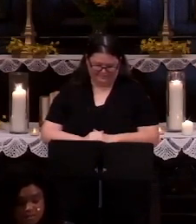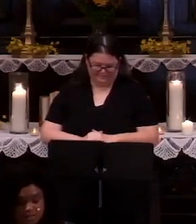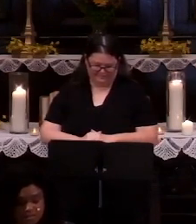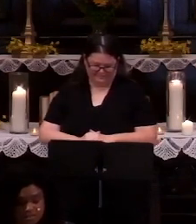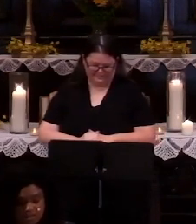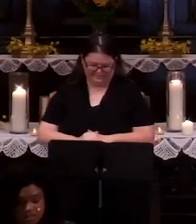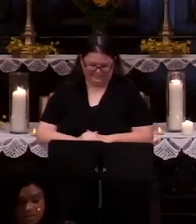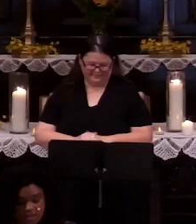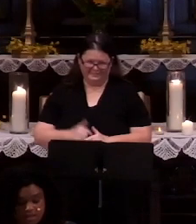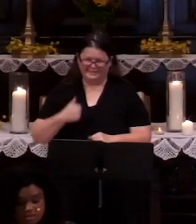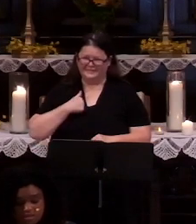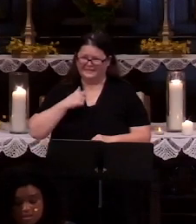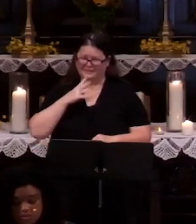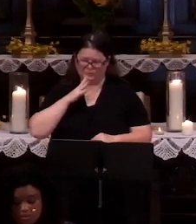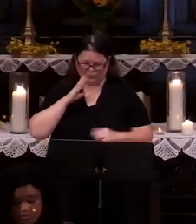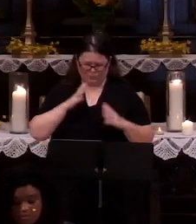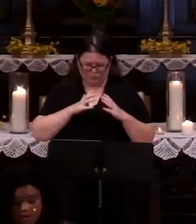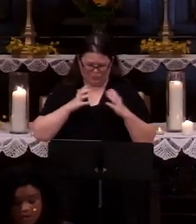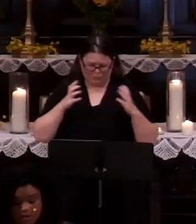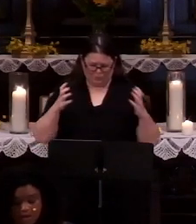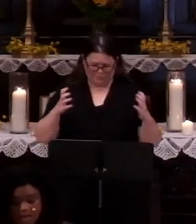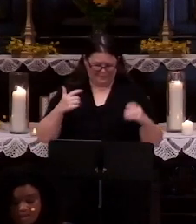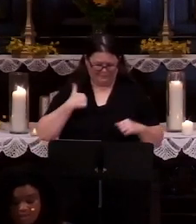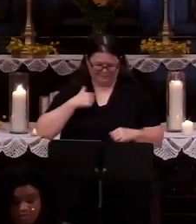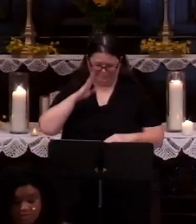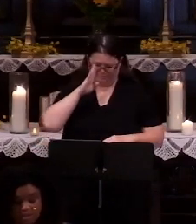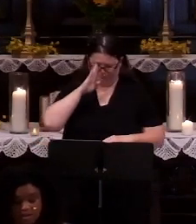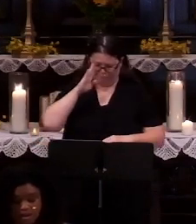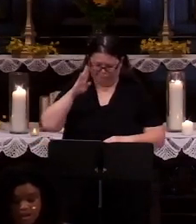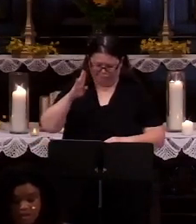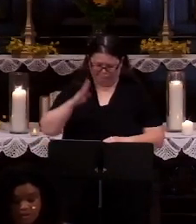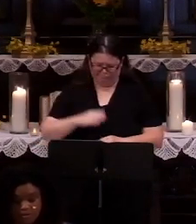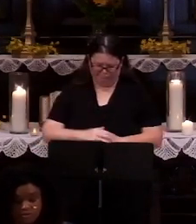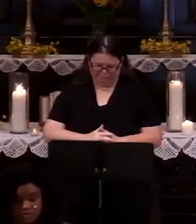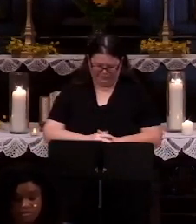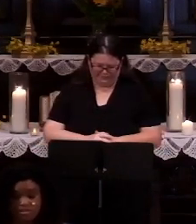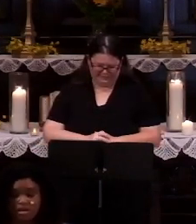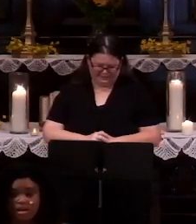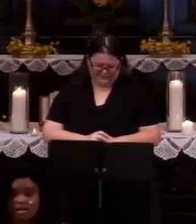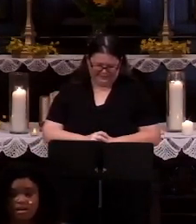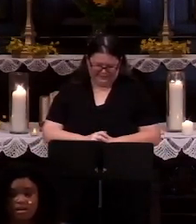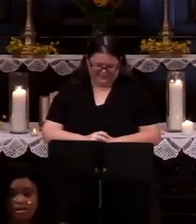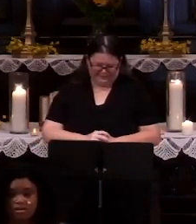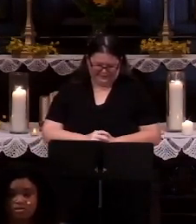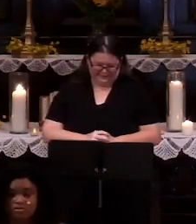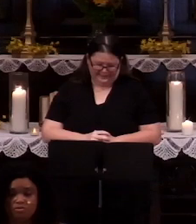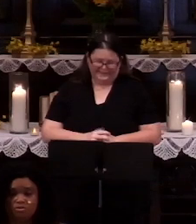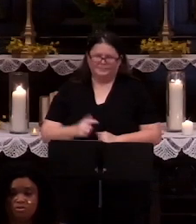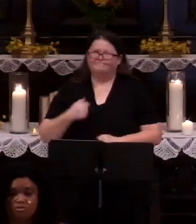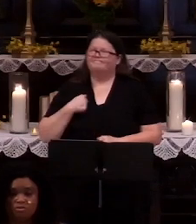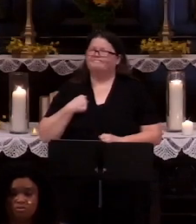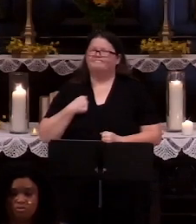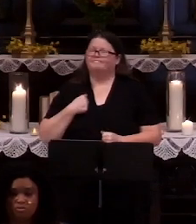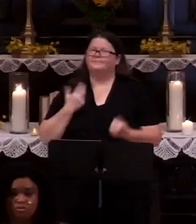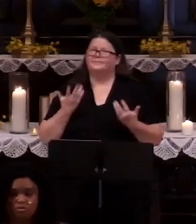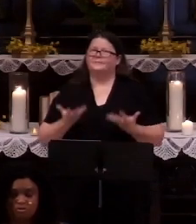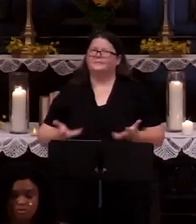Too much. There's nothing more I can think of to say to